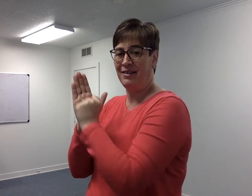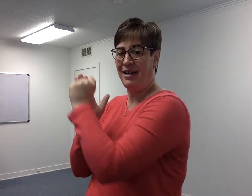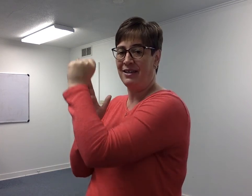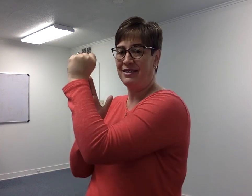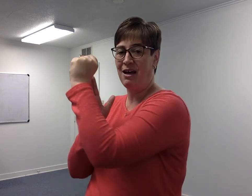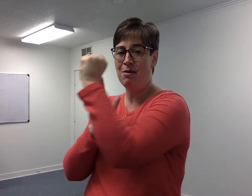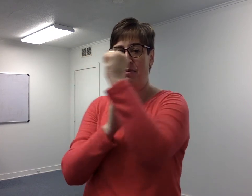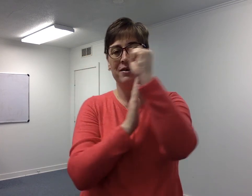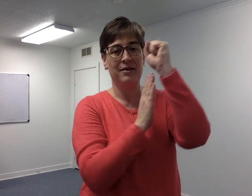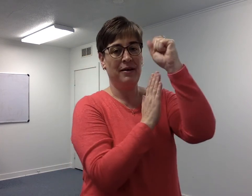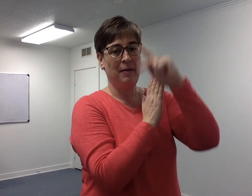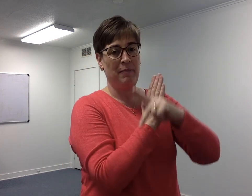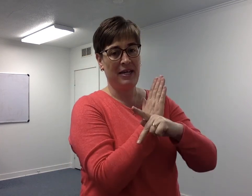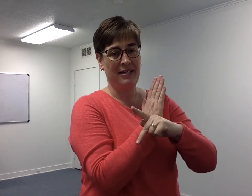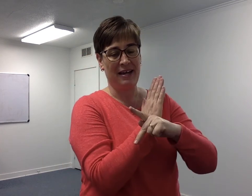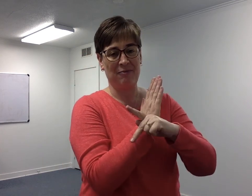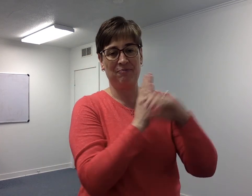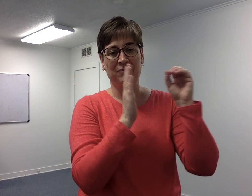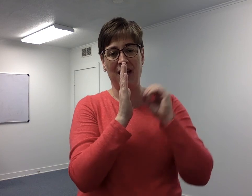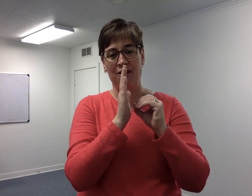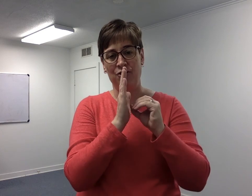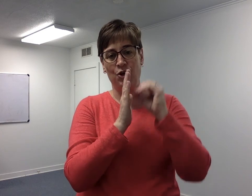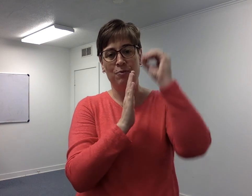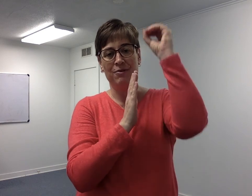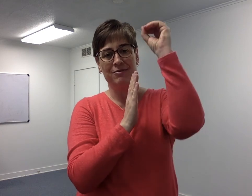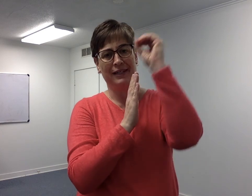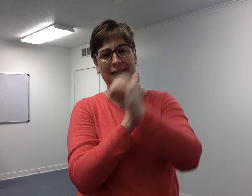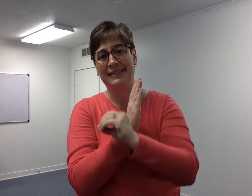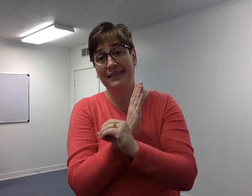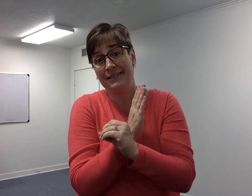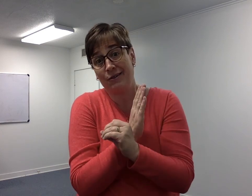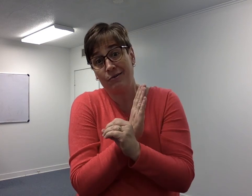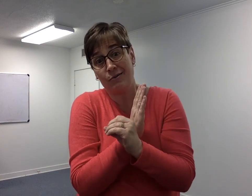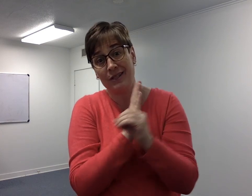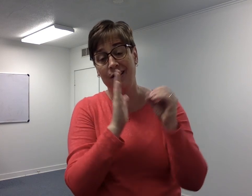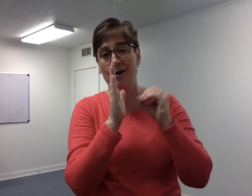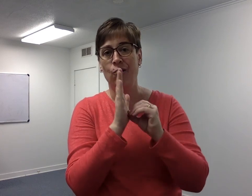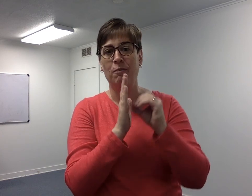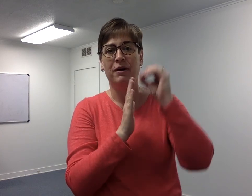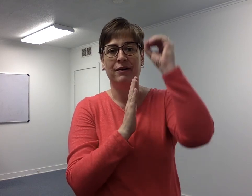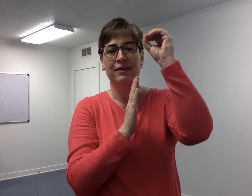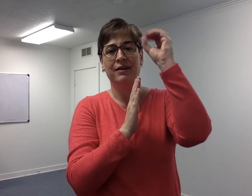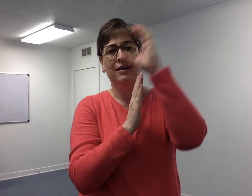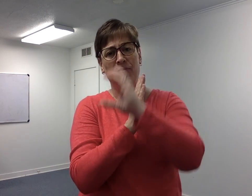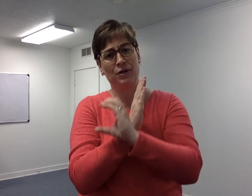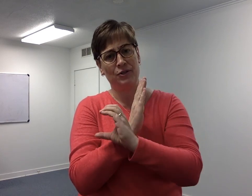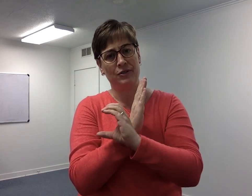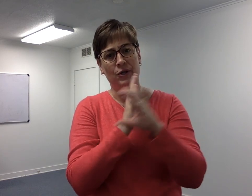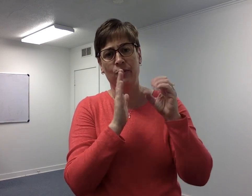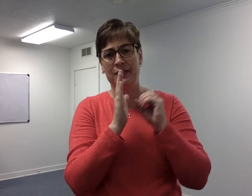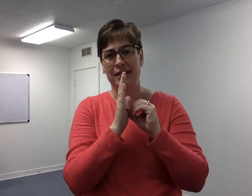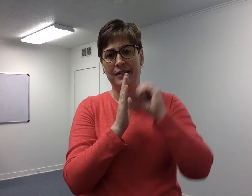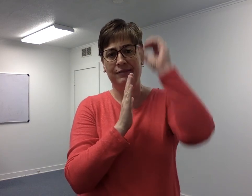S up, P down. October, like I said, it's the only one with an O, but I'm pretty sure it's OC.